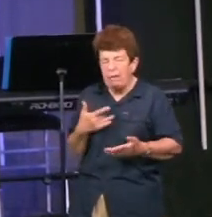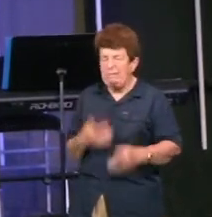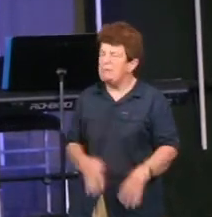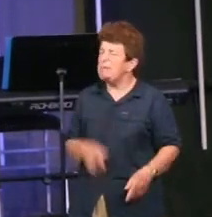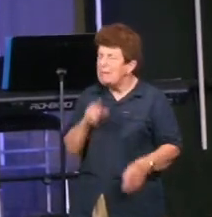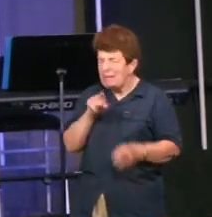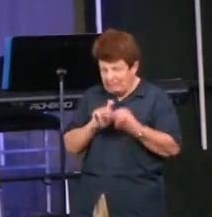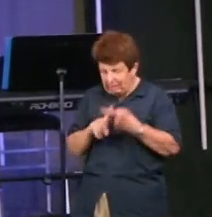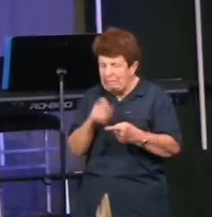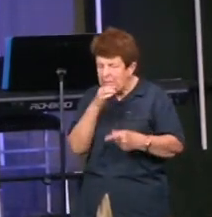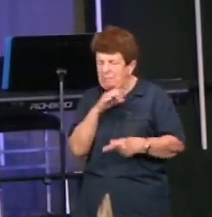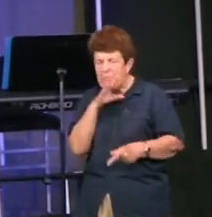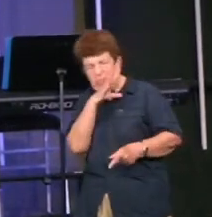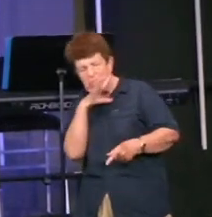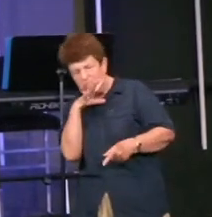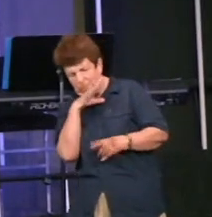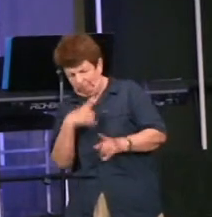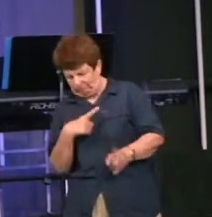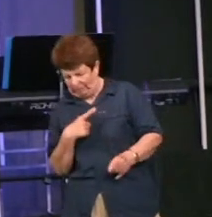a bit strange.